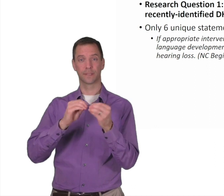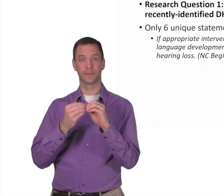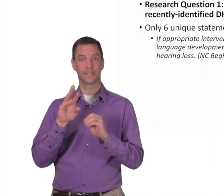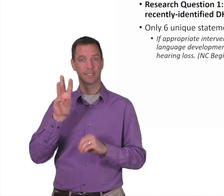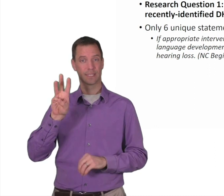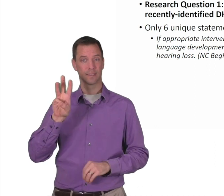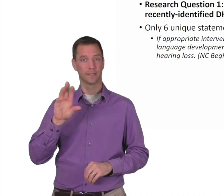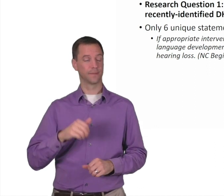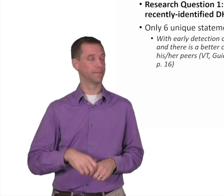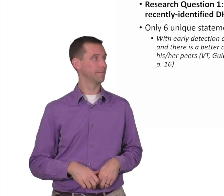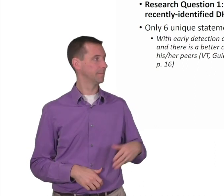And number 6.